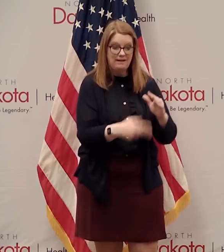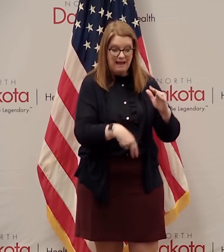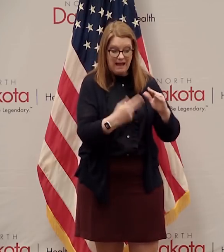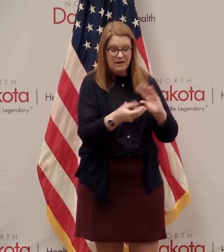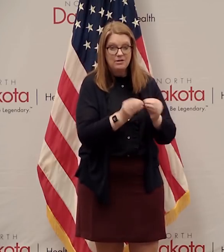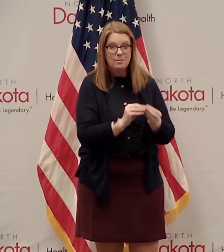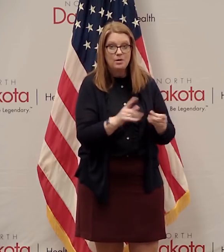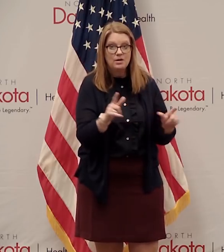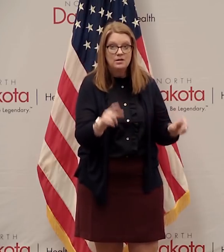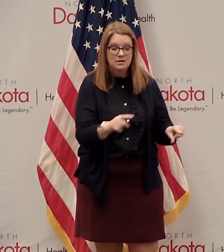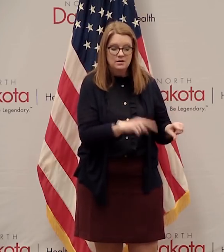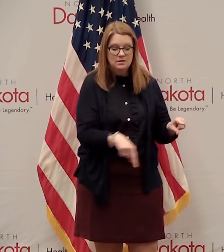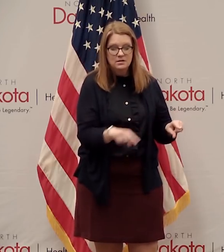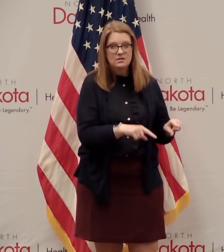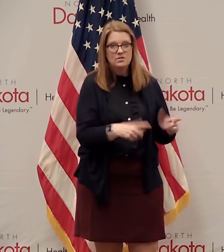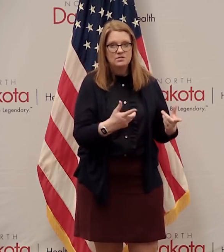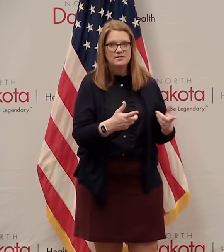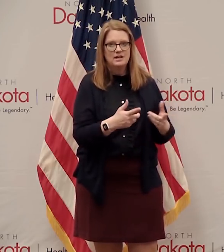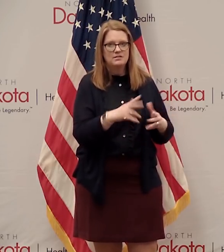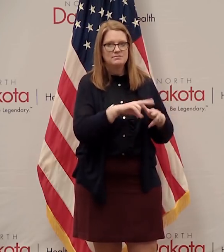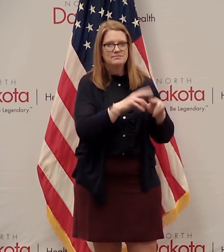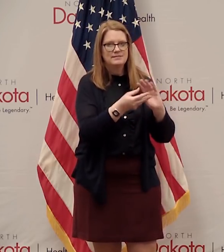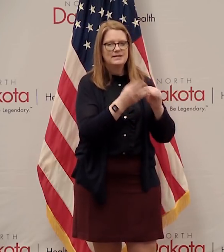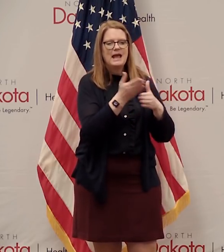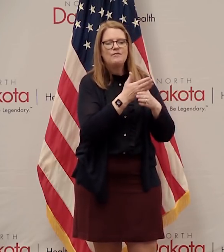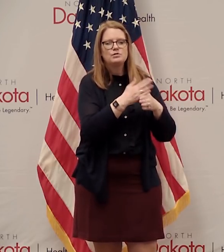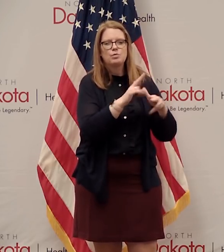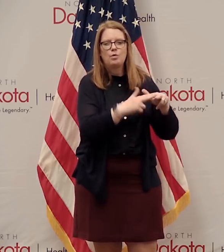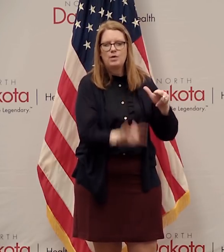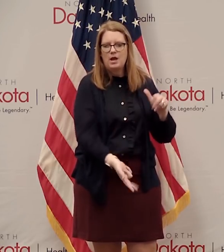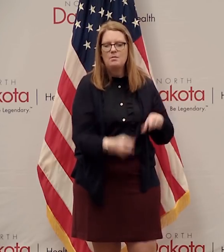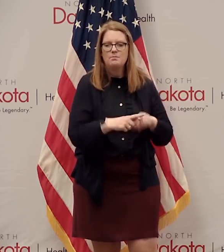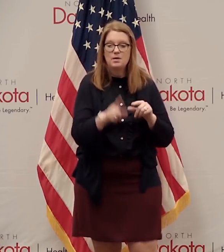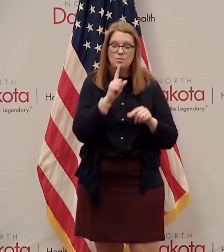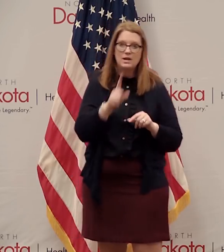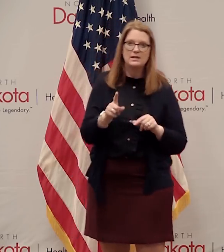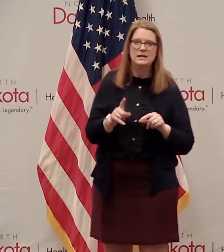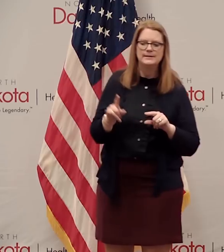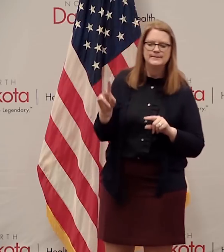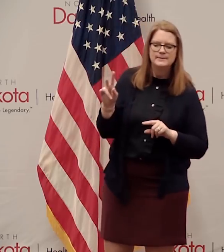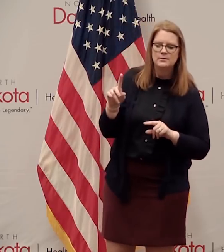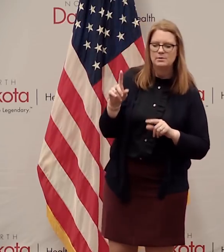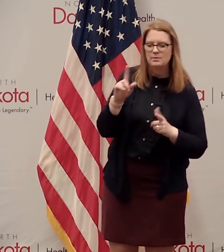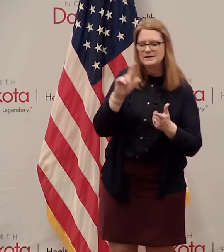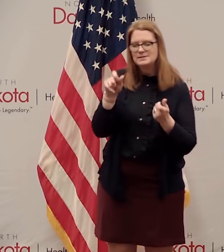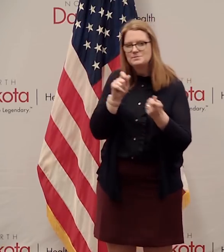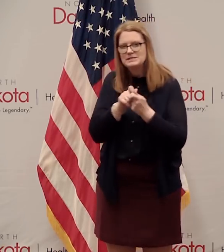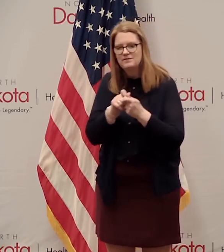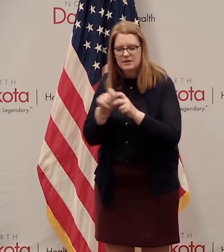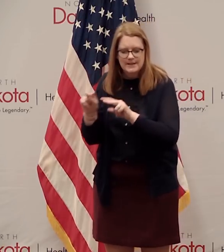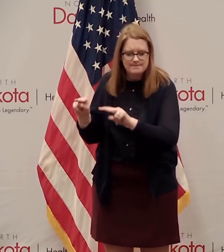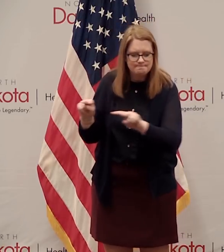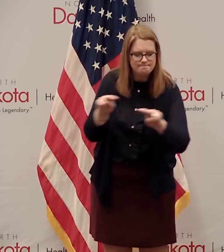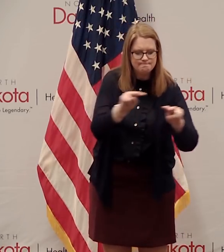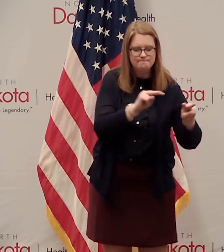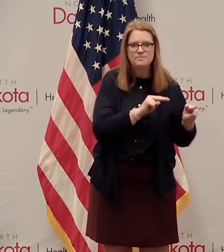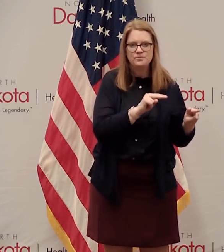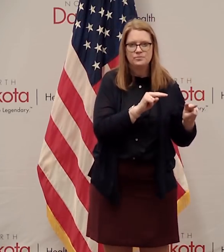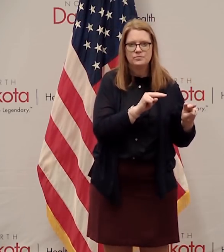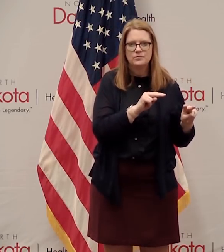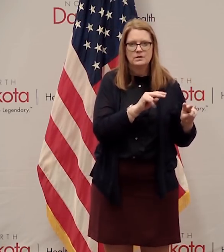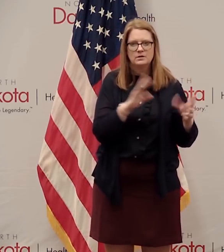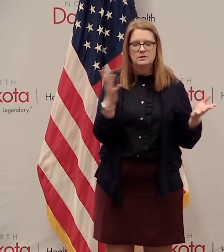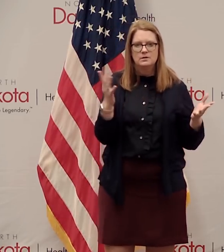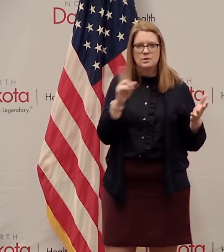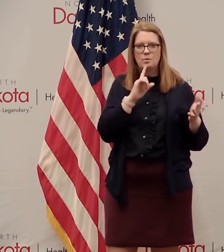be really searching for positives, and we want to be making sure that we are really cutting a broad swath. Particularly an area where we've got to dial up more is we've